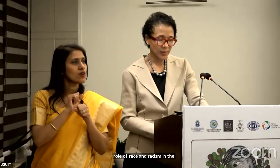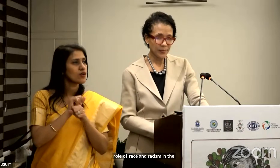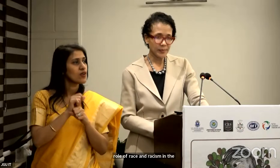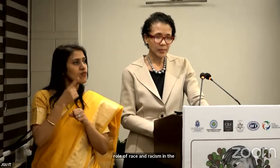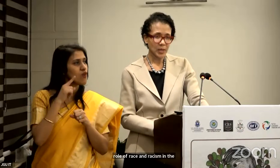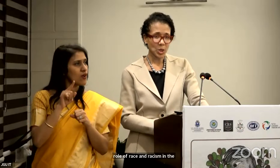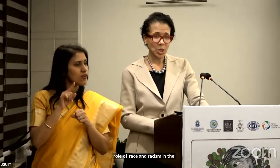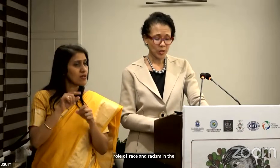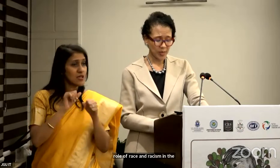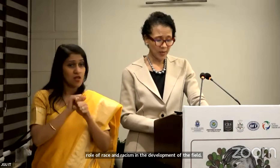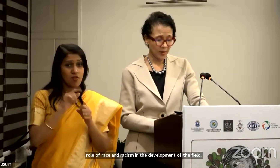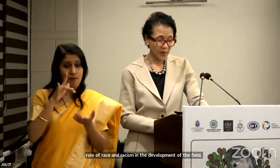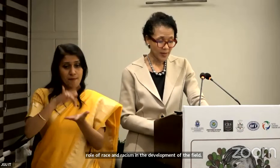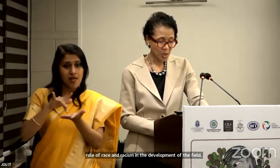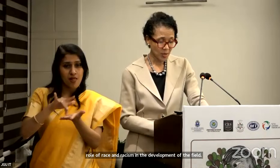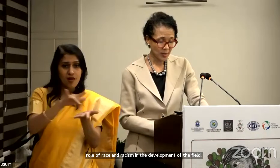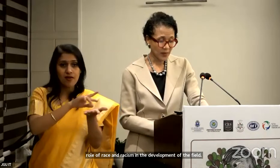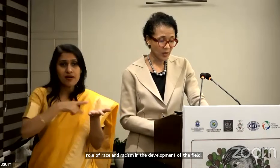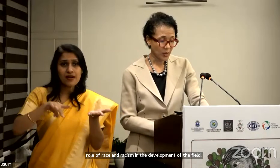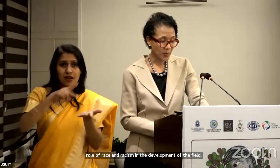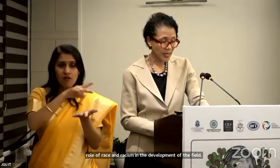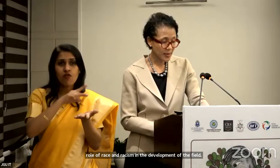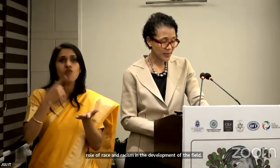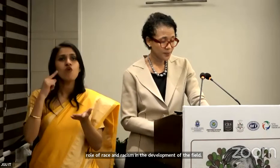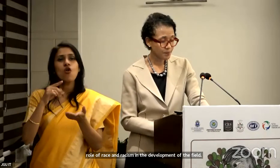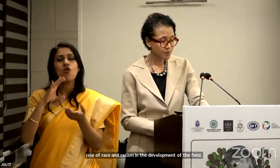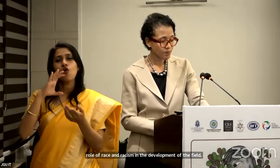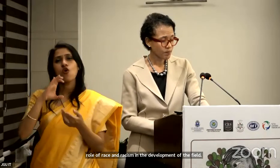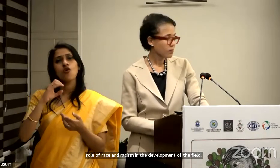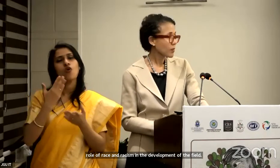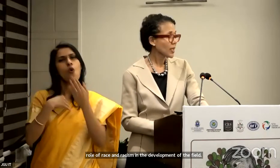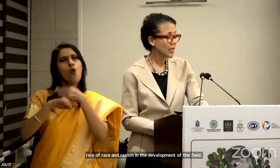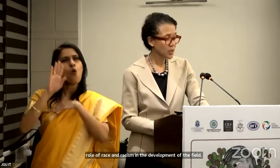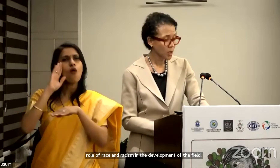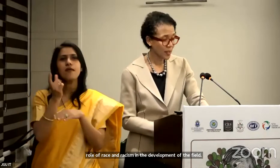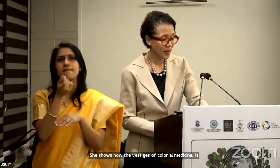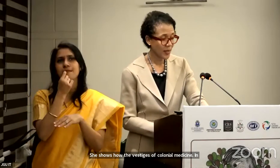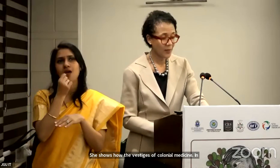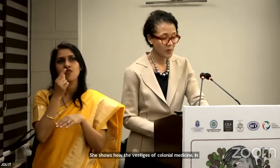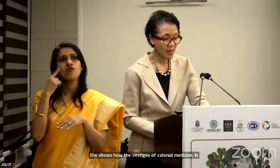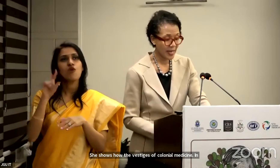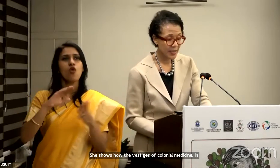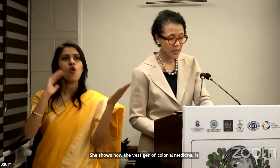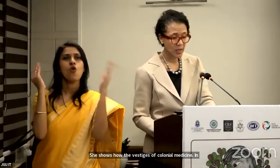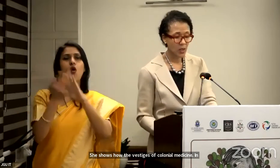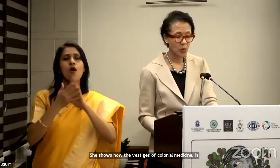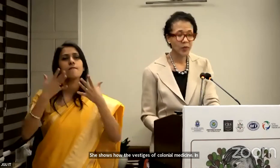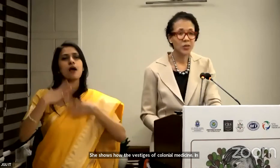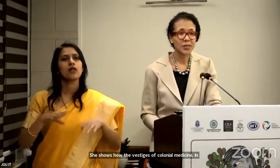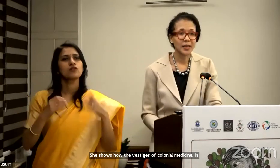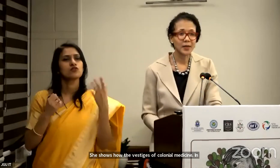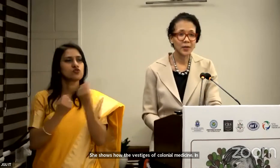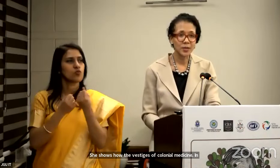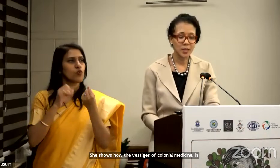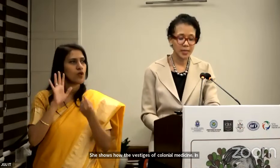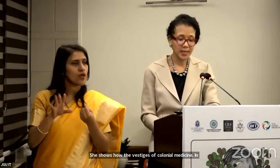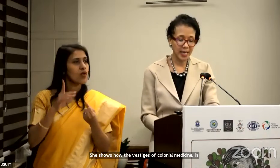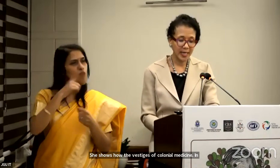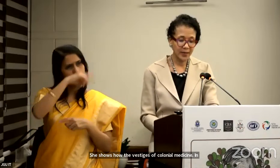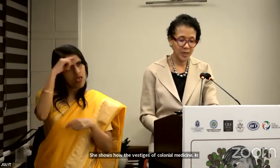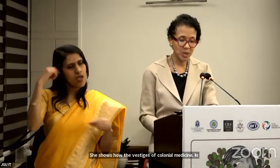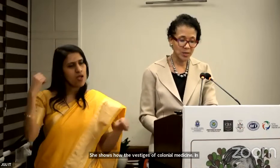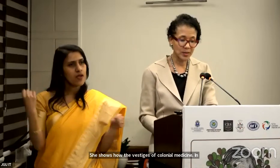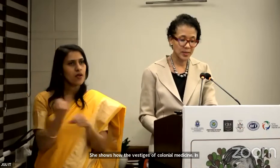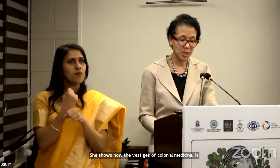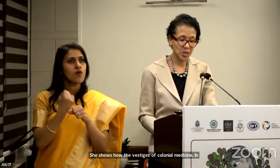field. She shows how the vestiges of colonial medicine in global health have remained with current efforts to